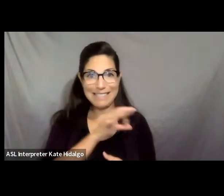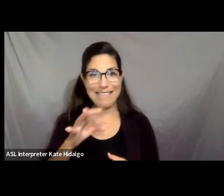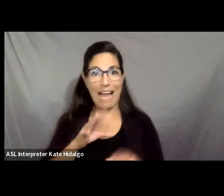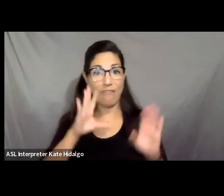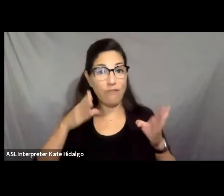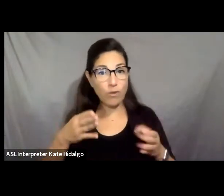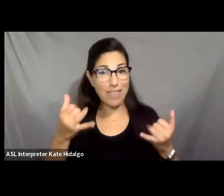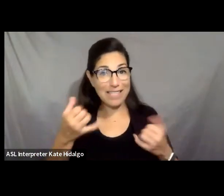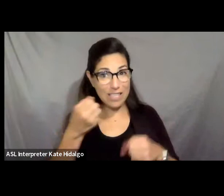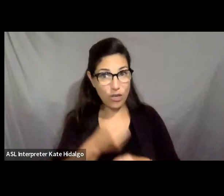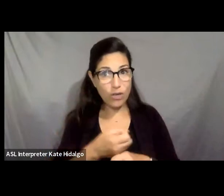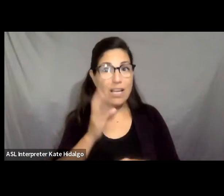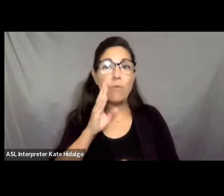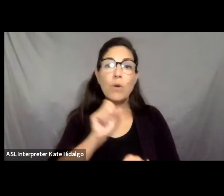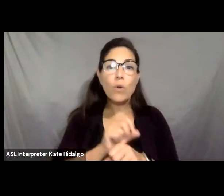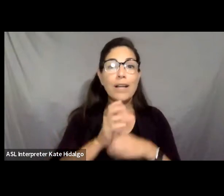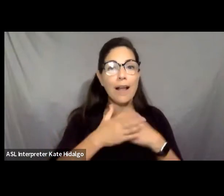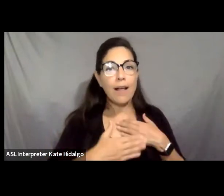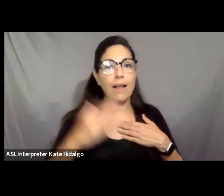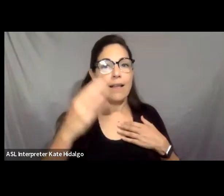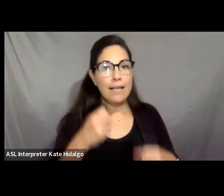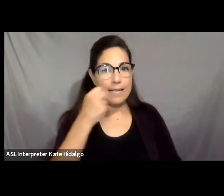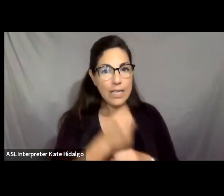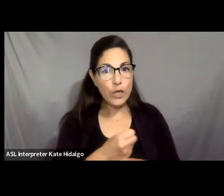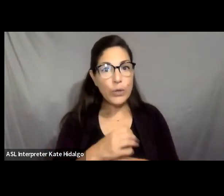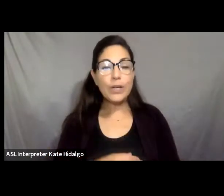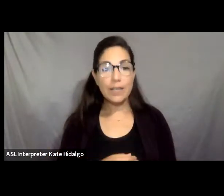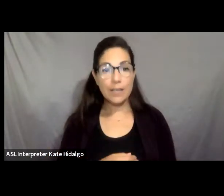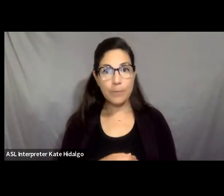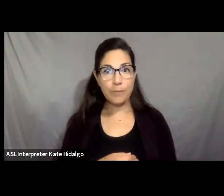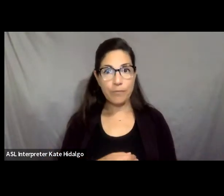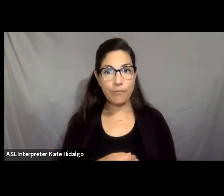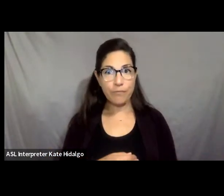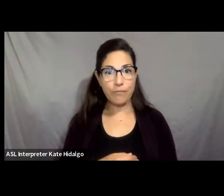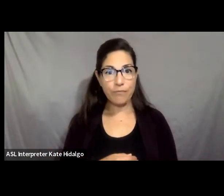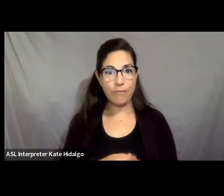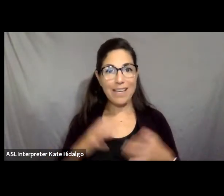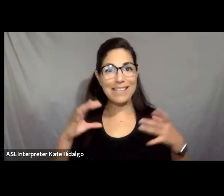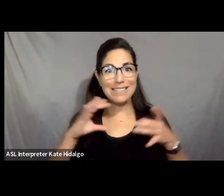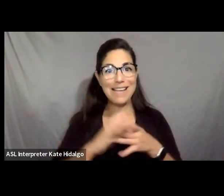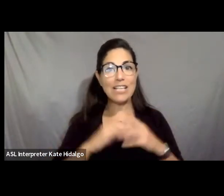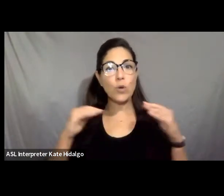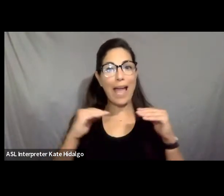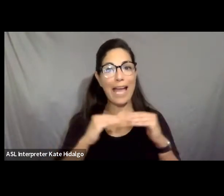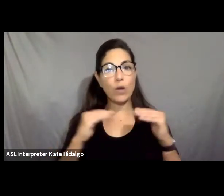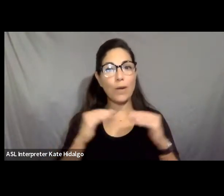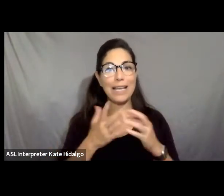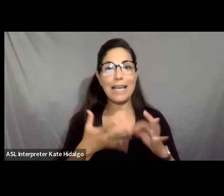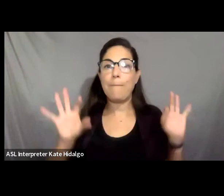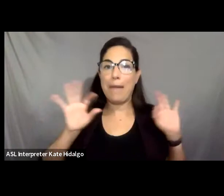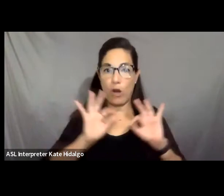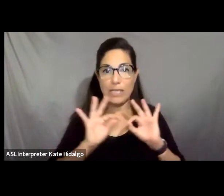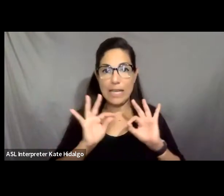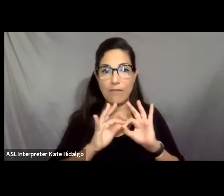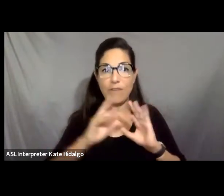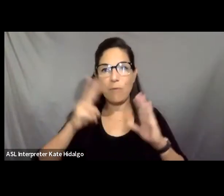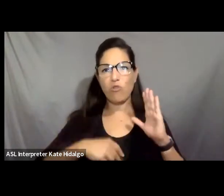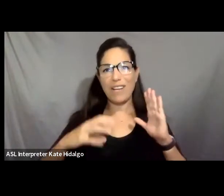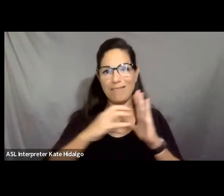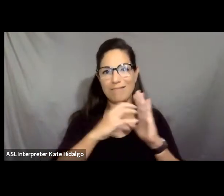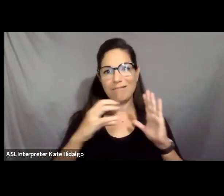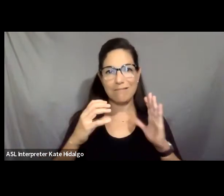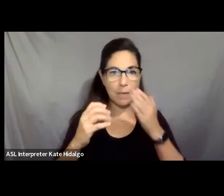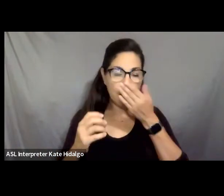year and will be working on throughout the year is tied to our equity imperative. And I'm going to read one of our equity imperatives